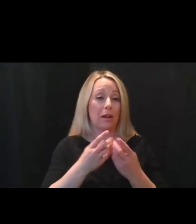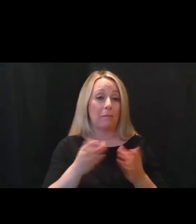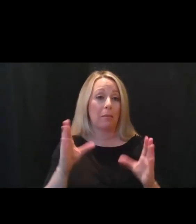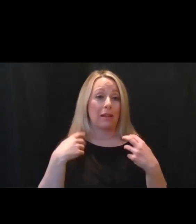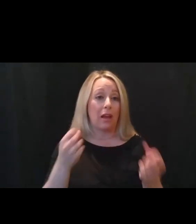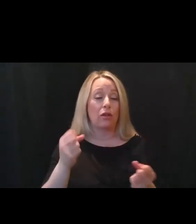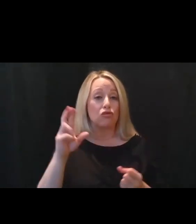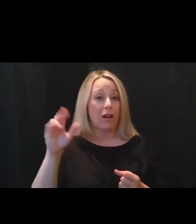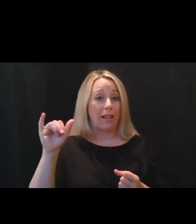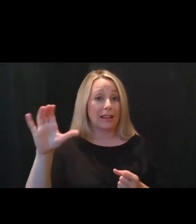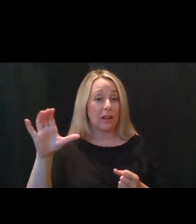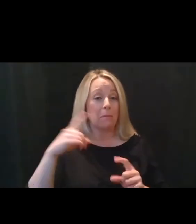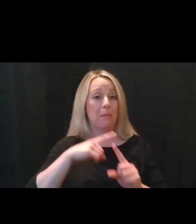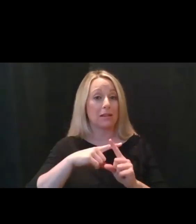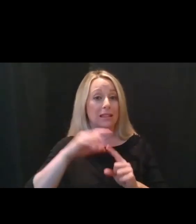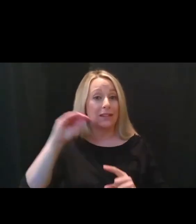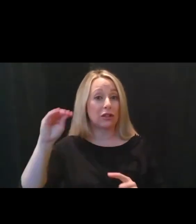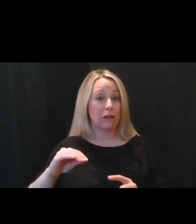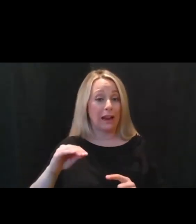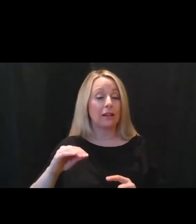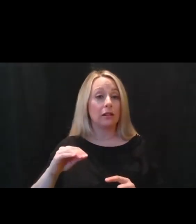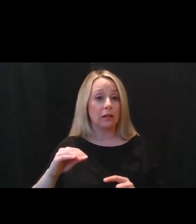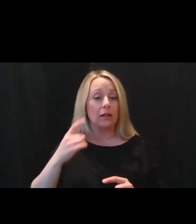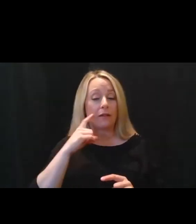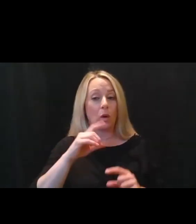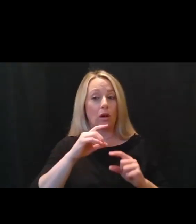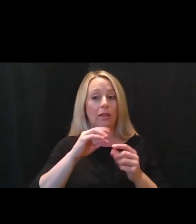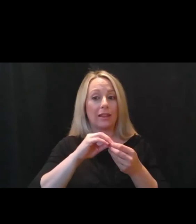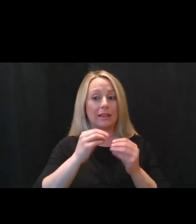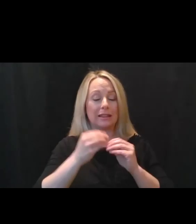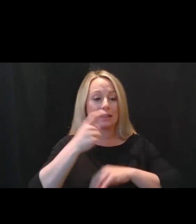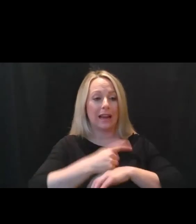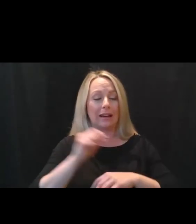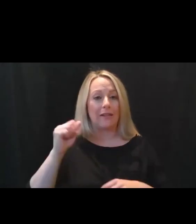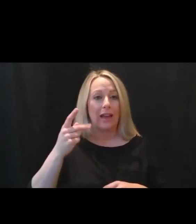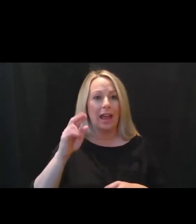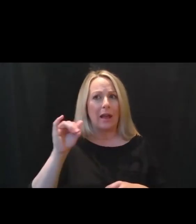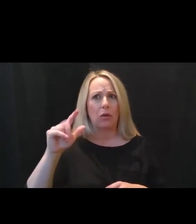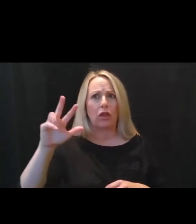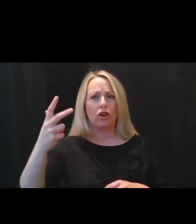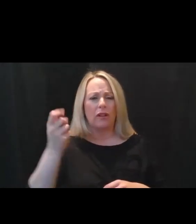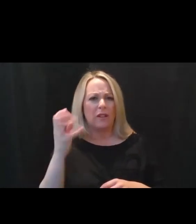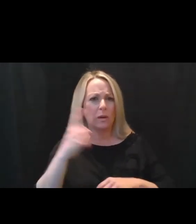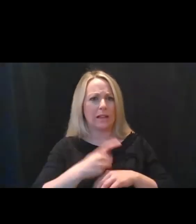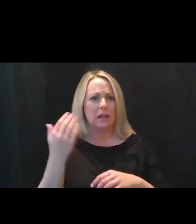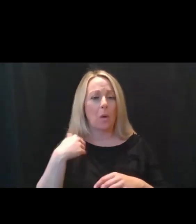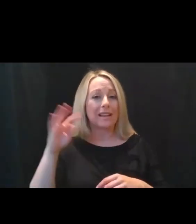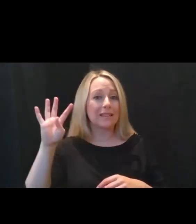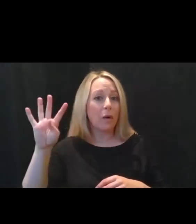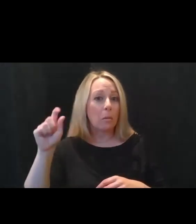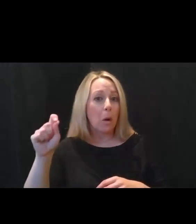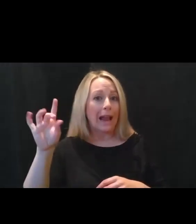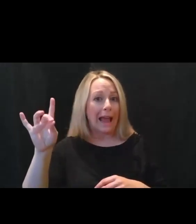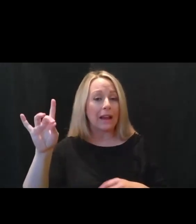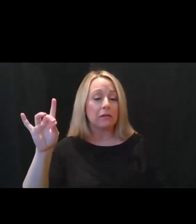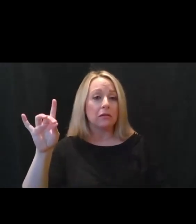County's positivity rate for the date of April 3rd, which is just a couple days ago, is 4.8, which is